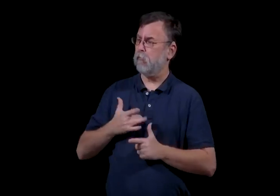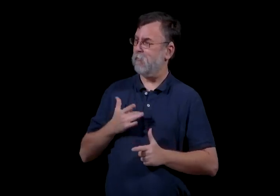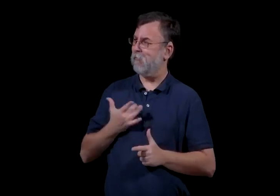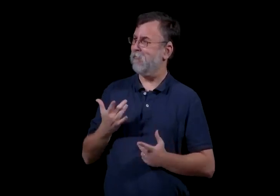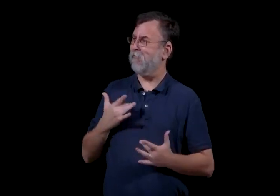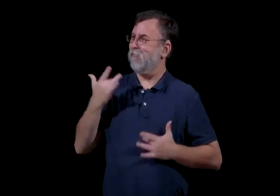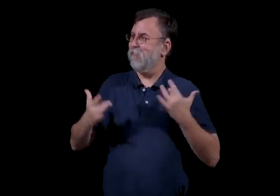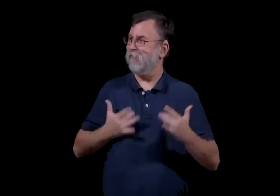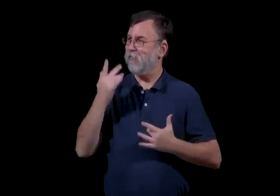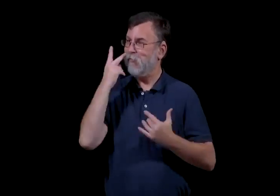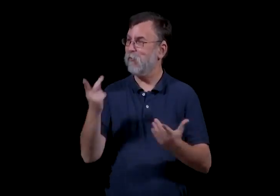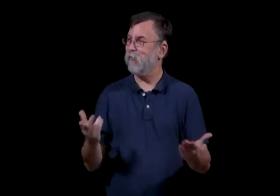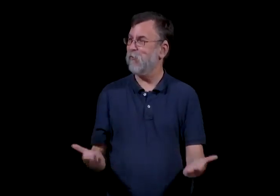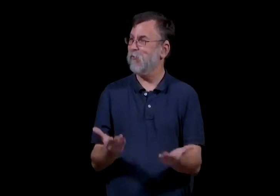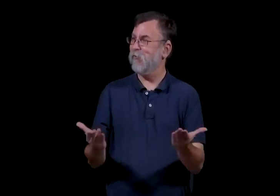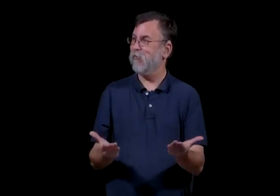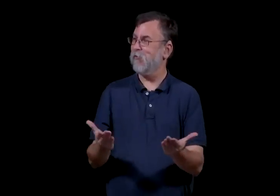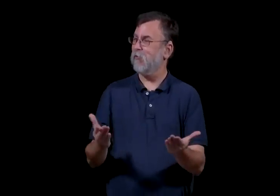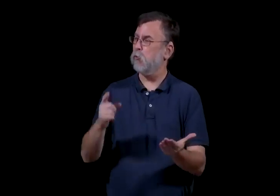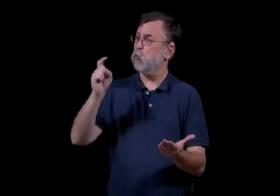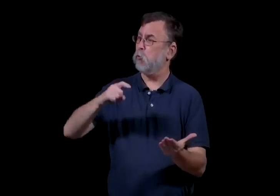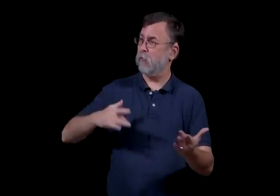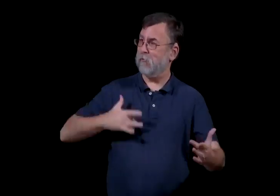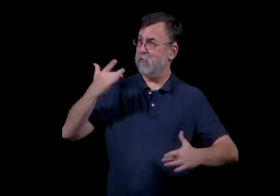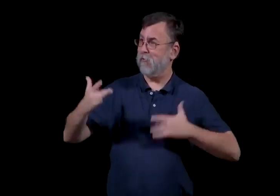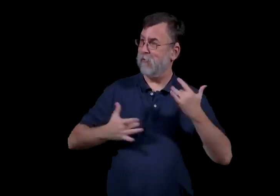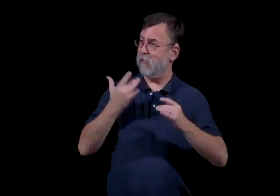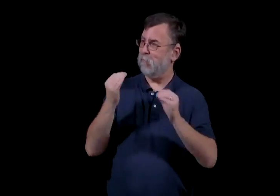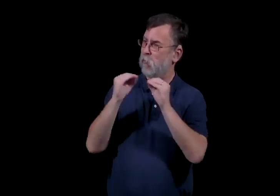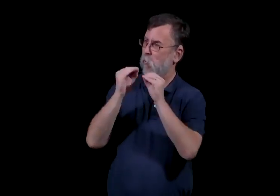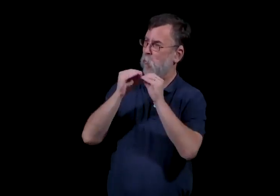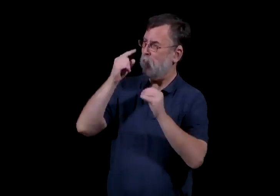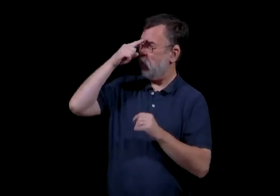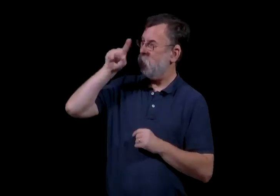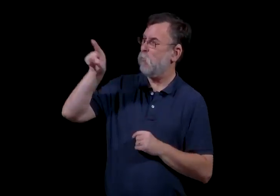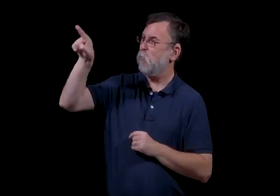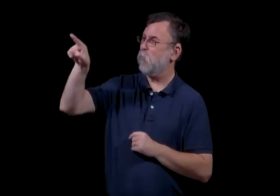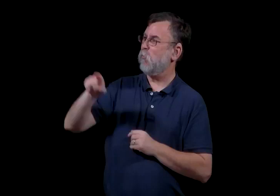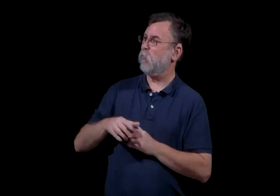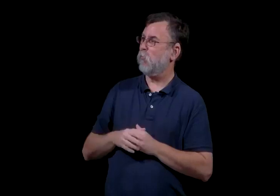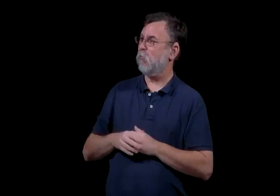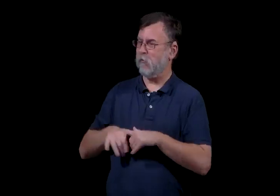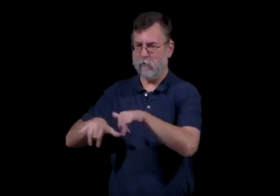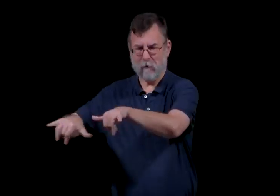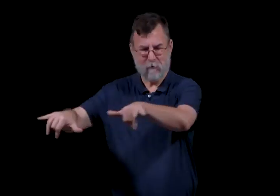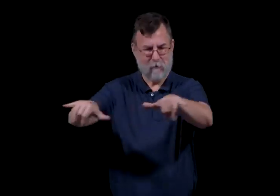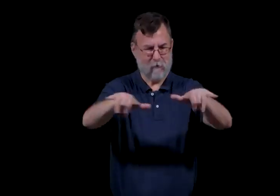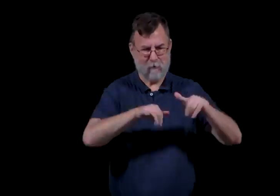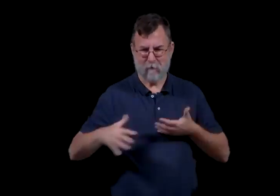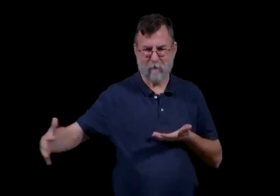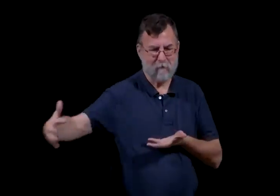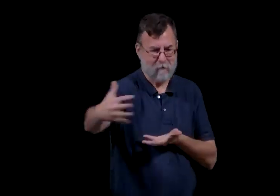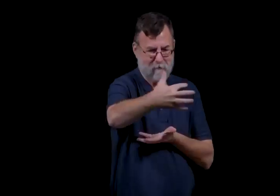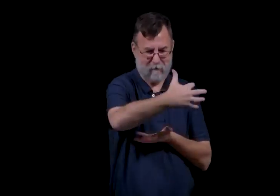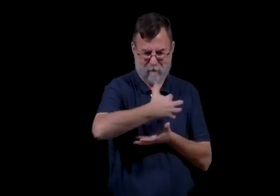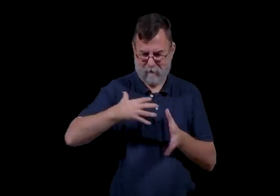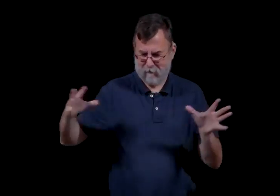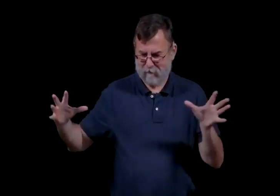We feel like we're family, we're brothers and sisters here. And we're so excited to be a part of your